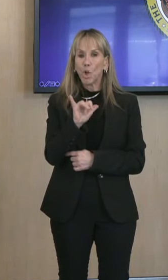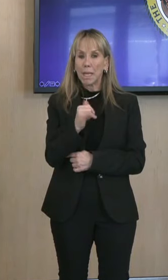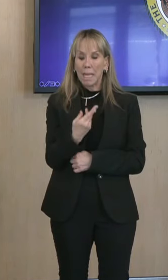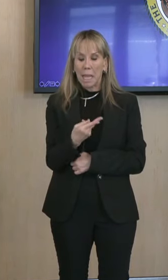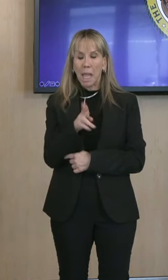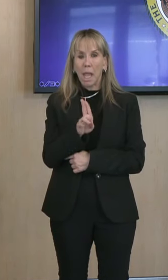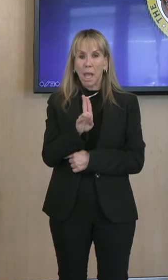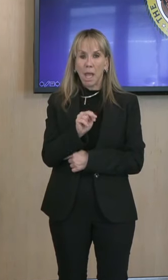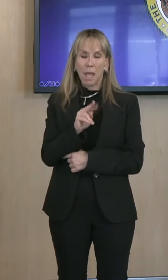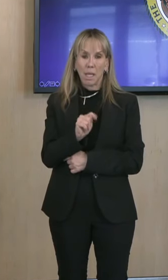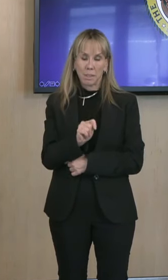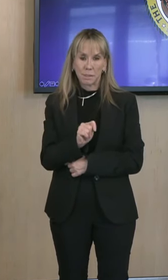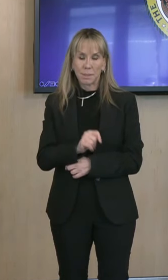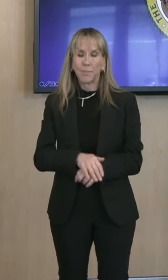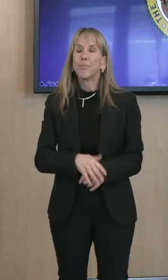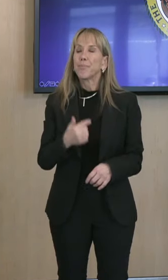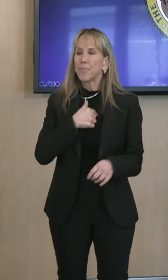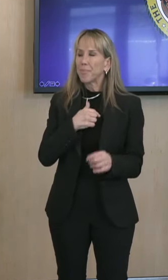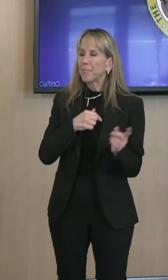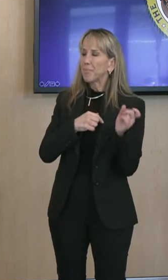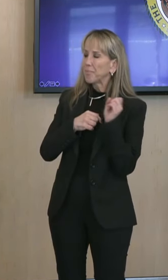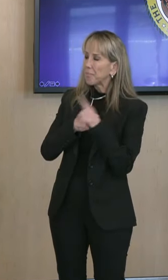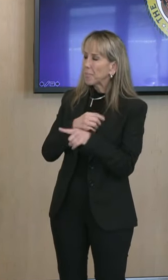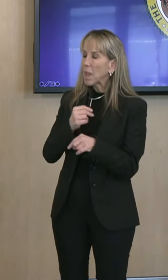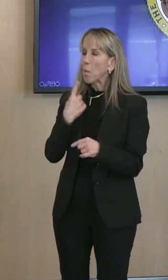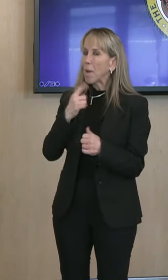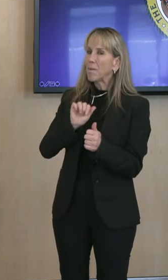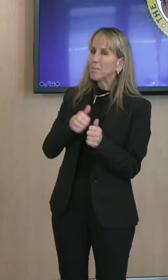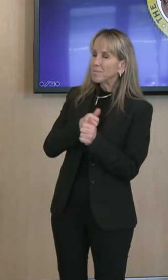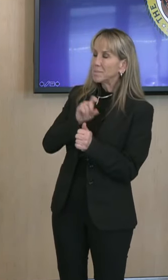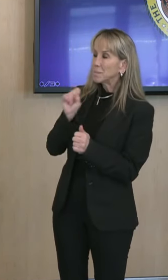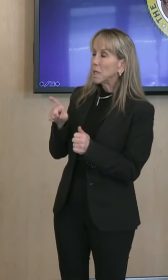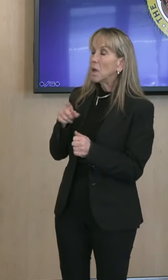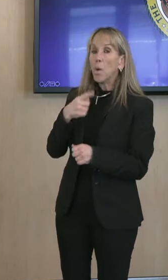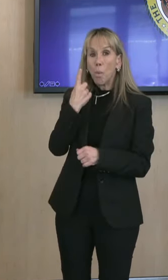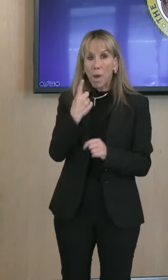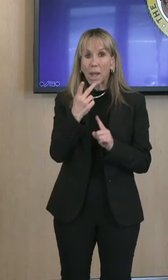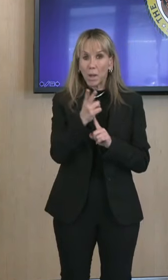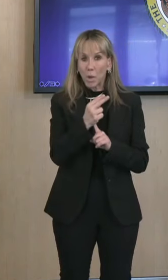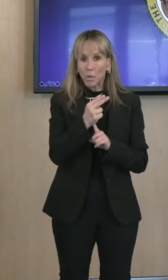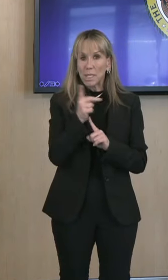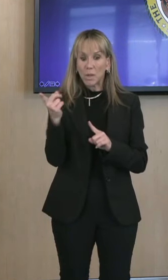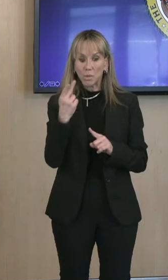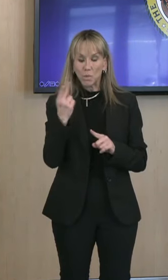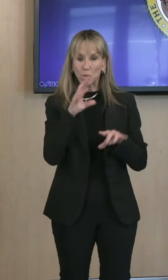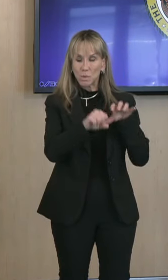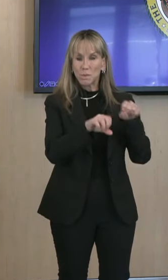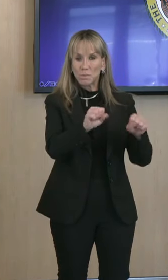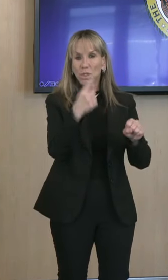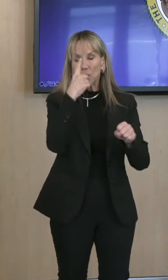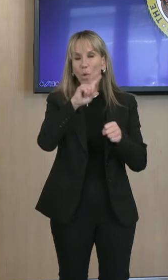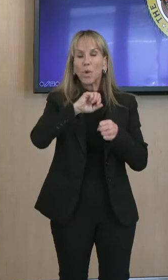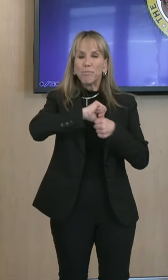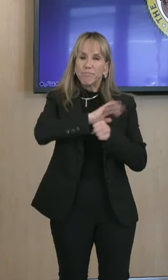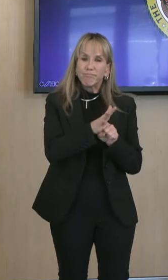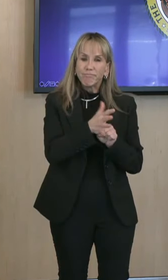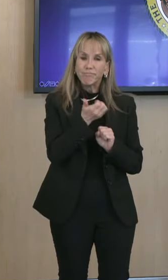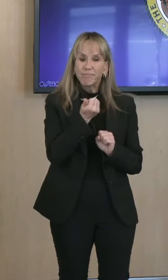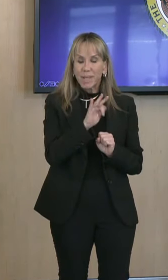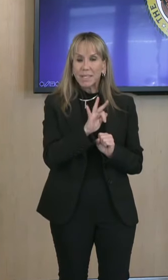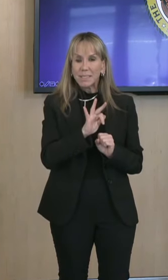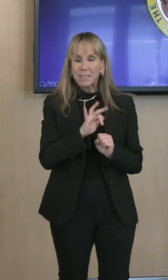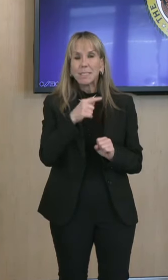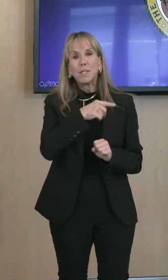have a question and then a quick follow-up. One of the hotels that you're using for COVID-19 patients and the homeless is